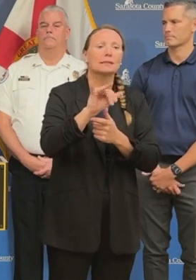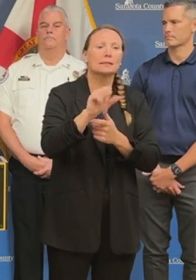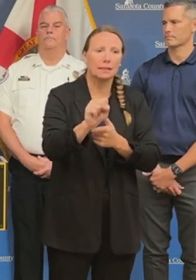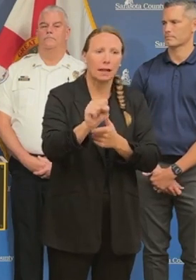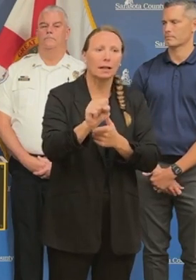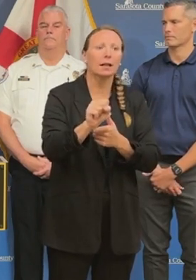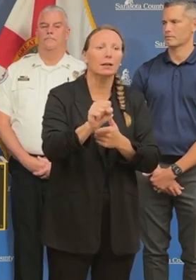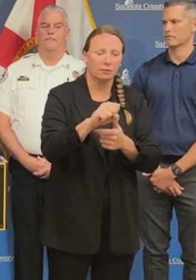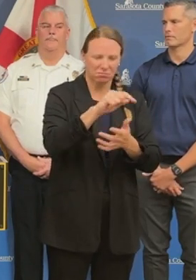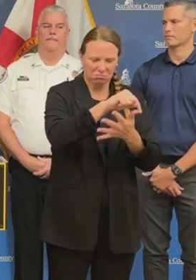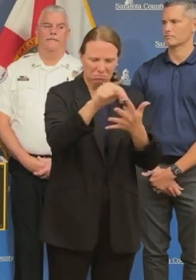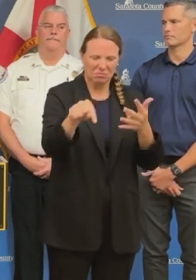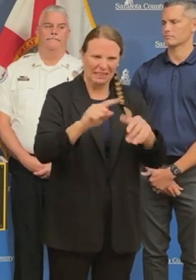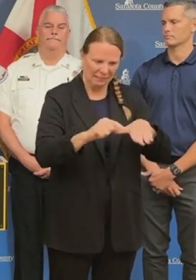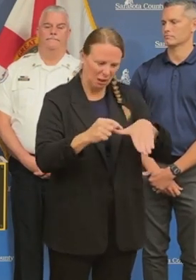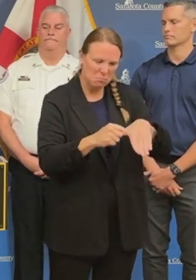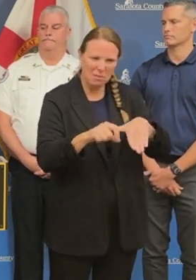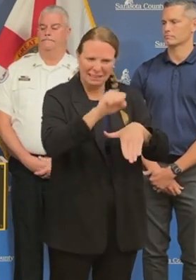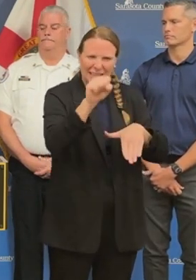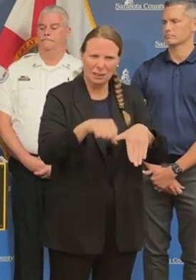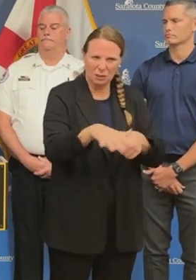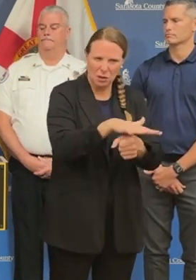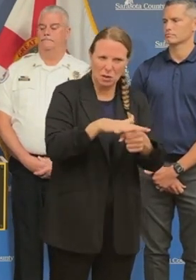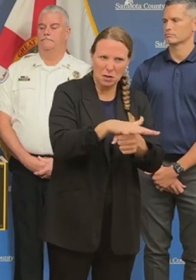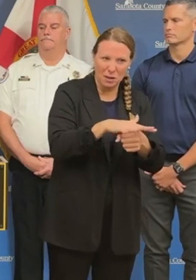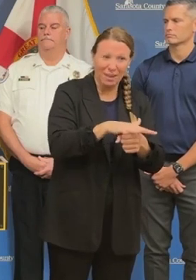be included in that level A and B.